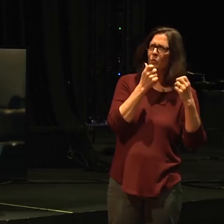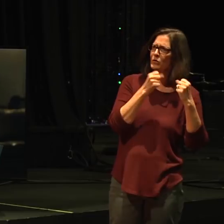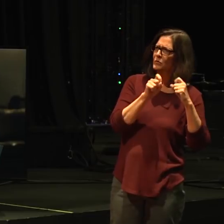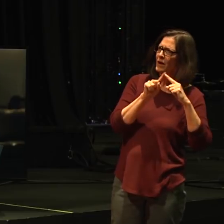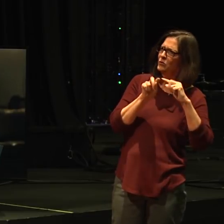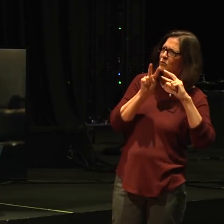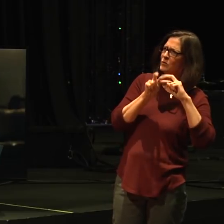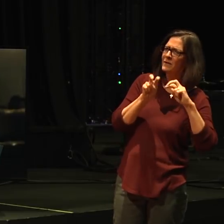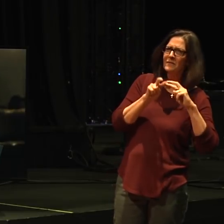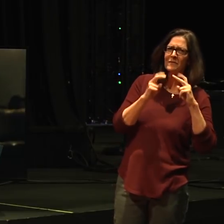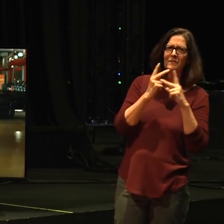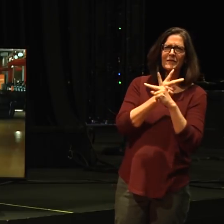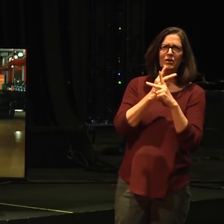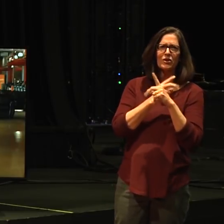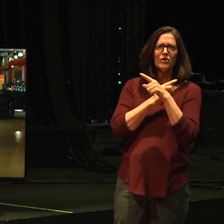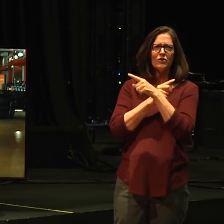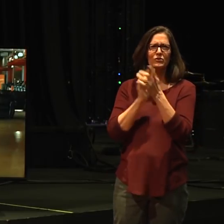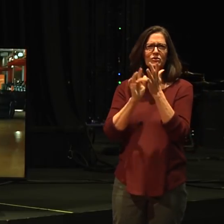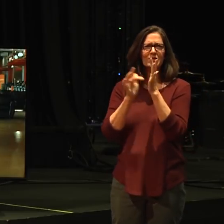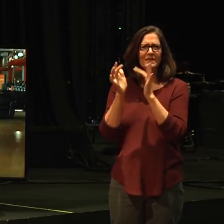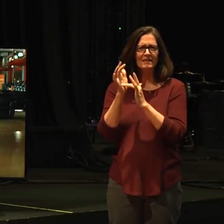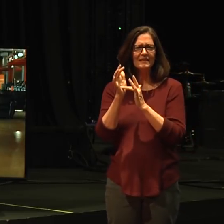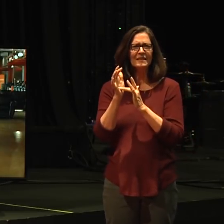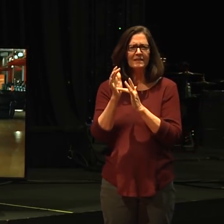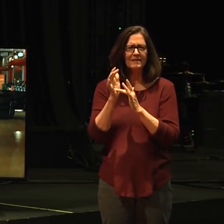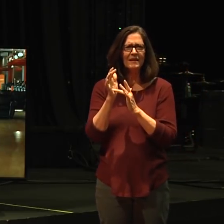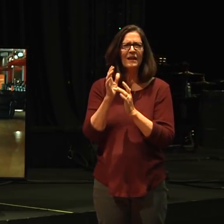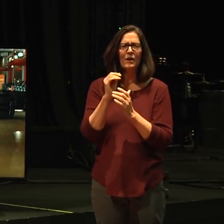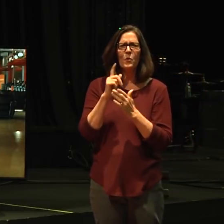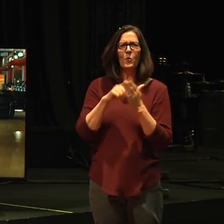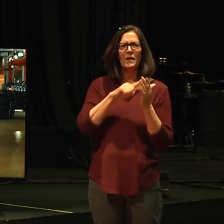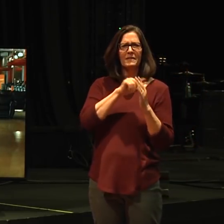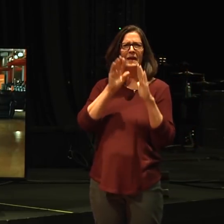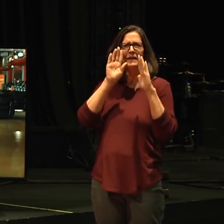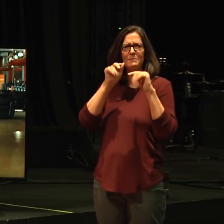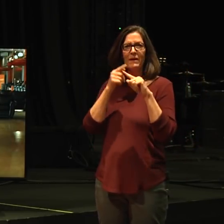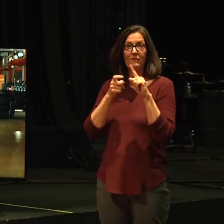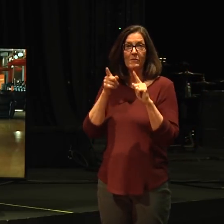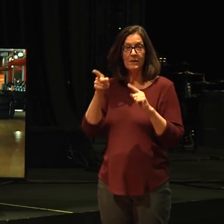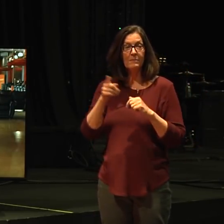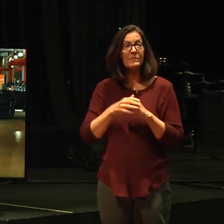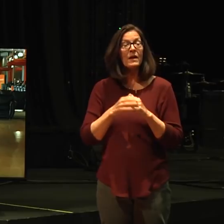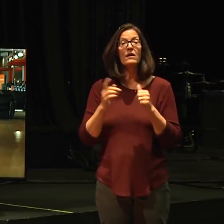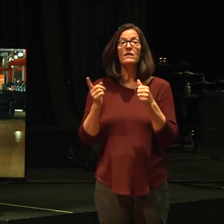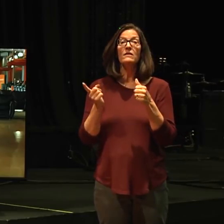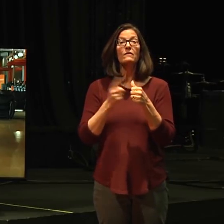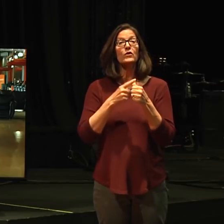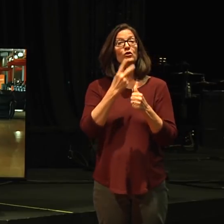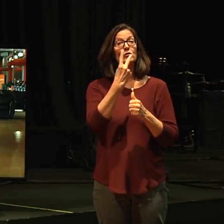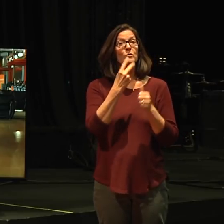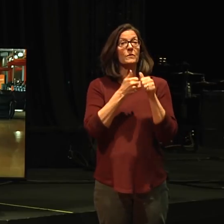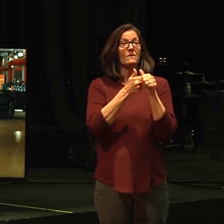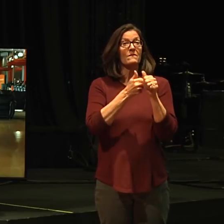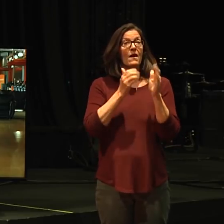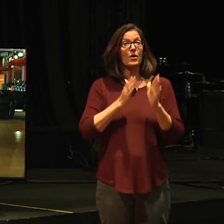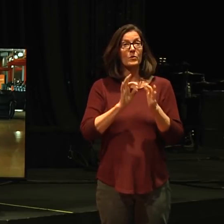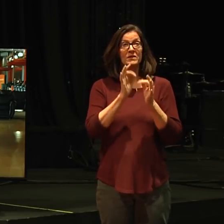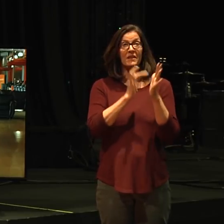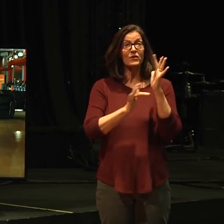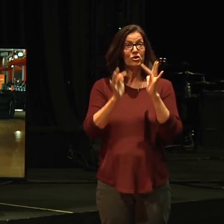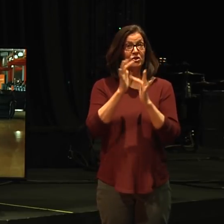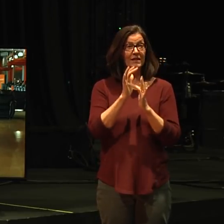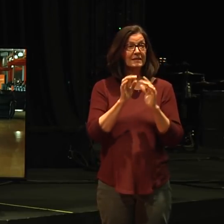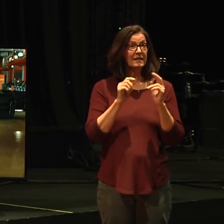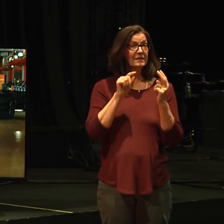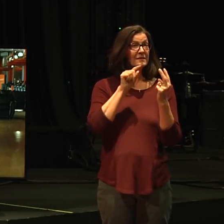from him. That's what I want to talk about today. See, the first two official followers of Jesus, they didn't know much about Jesus